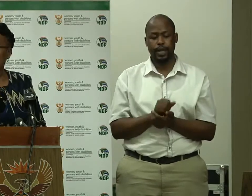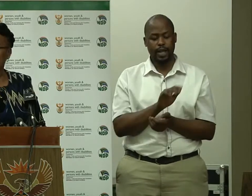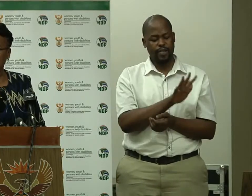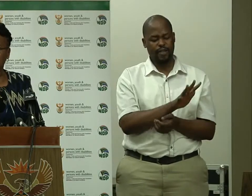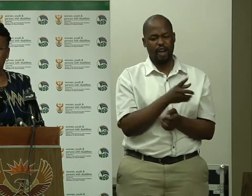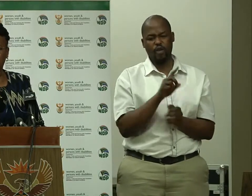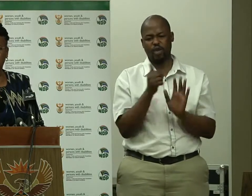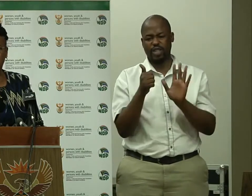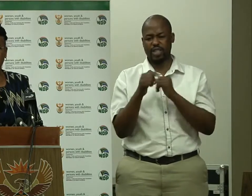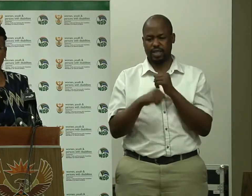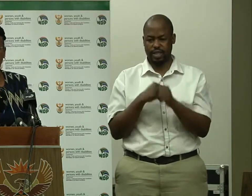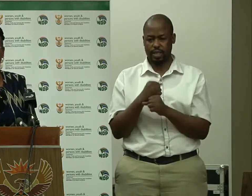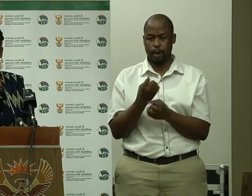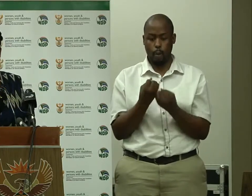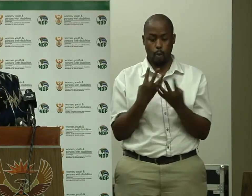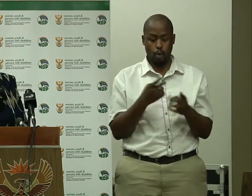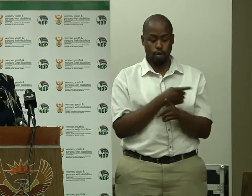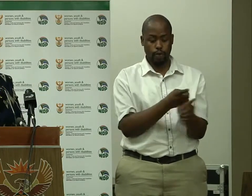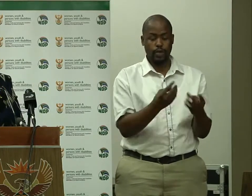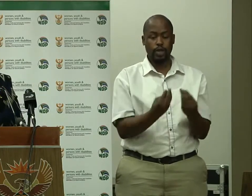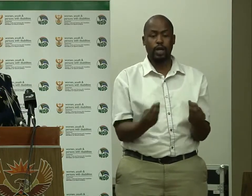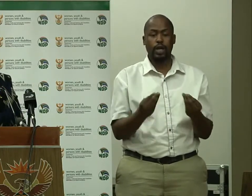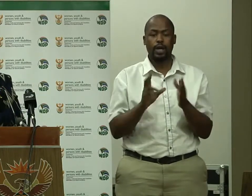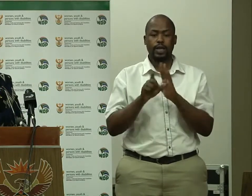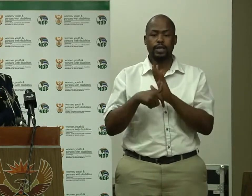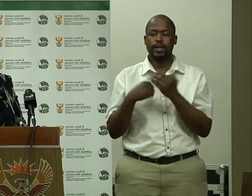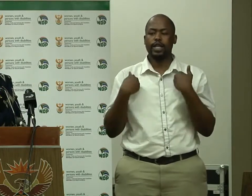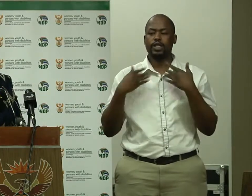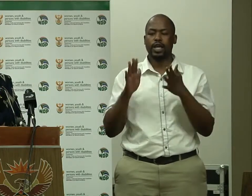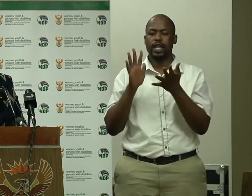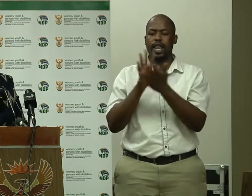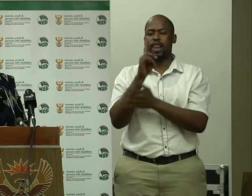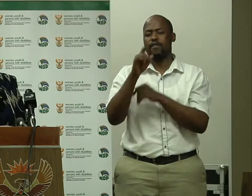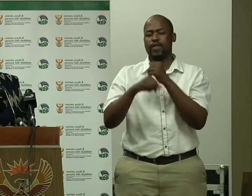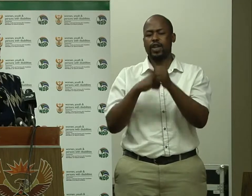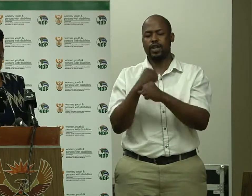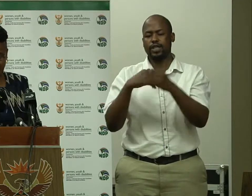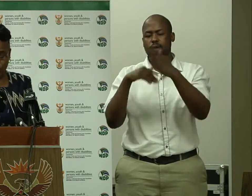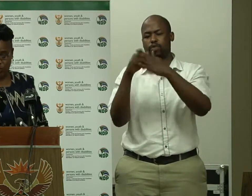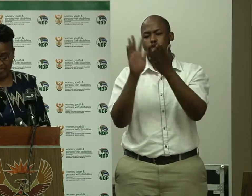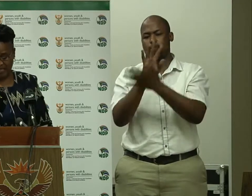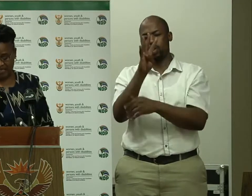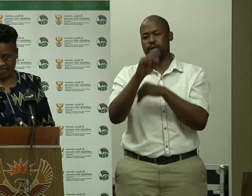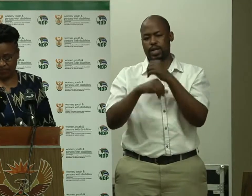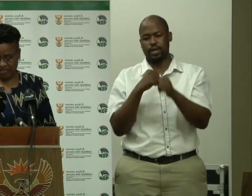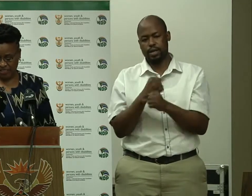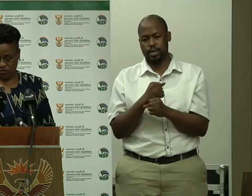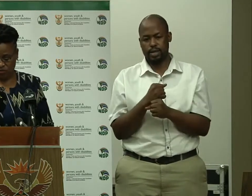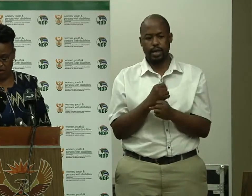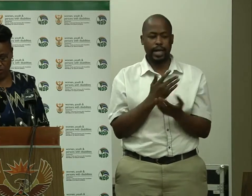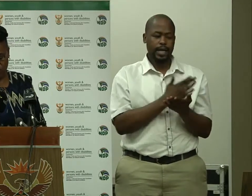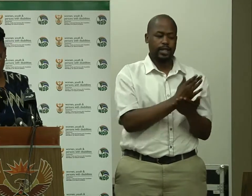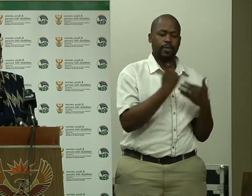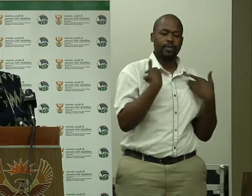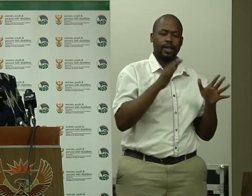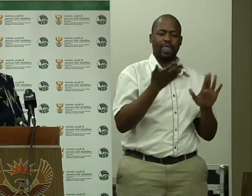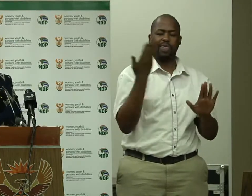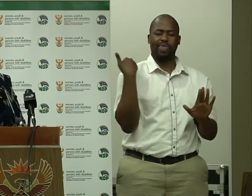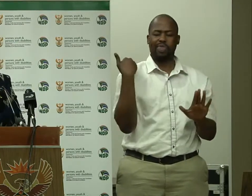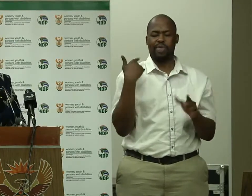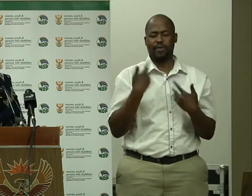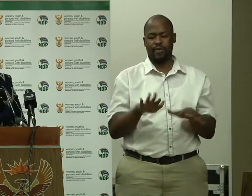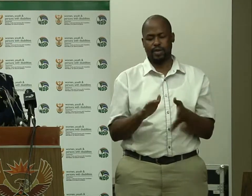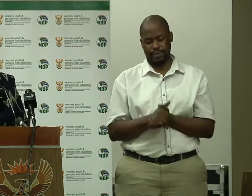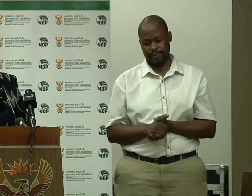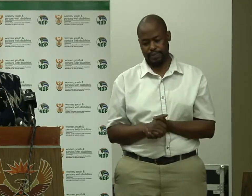6. Most of children with disabilities start at 11 up to 14 years. They start, whilst others have started long ago.